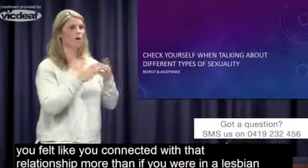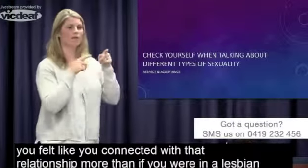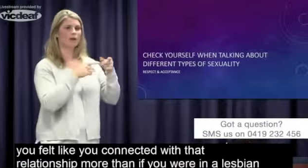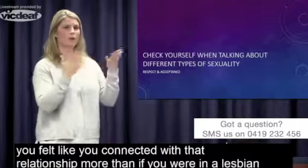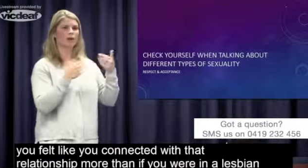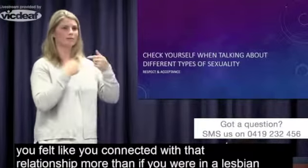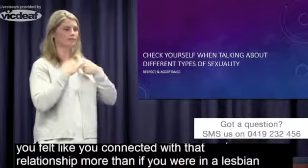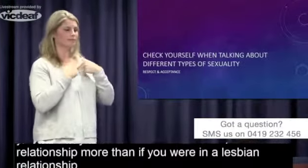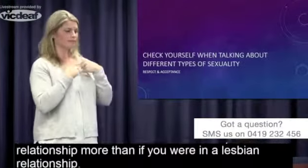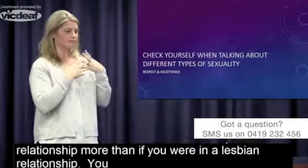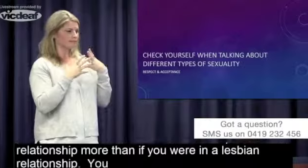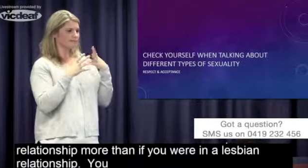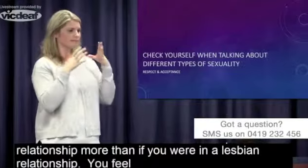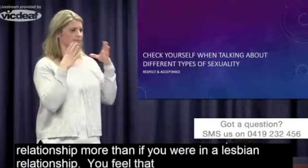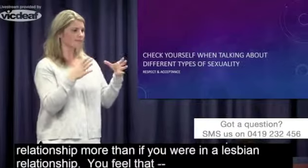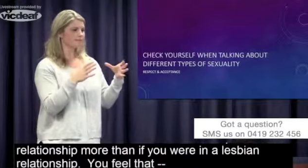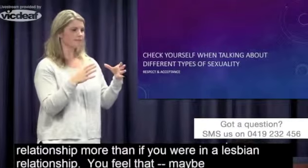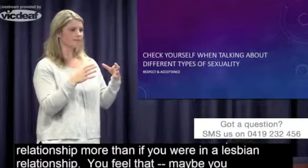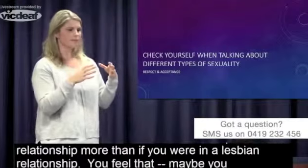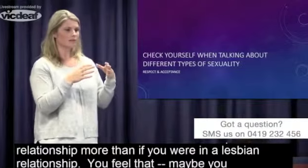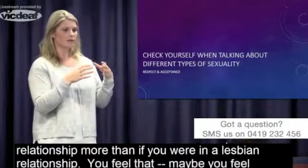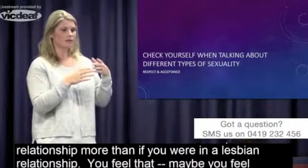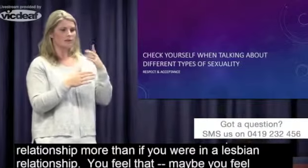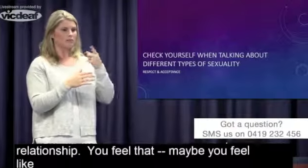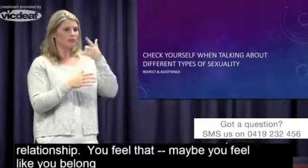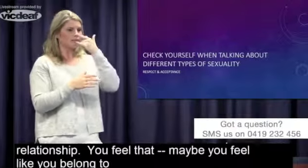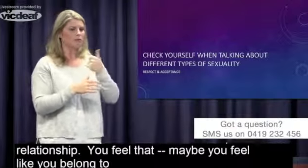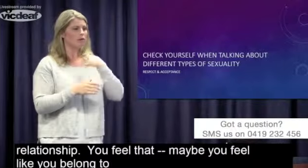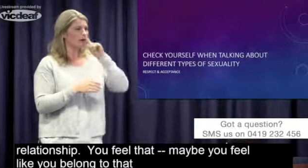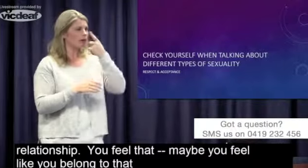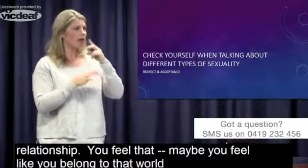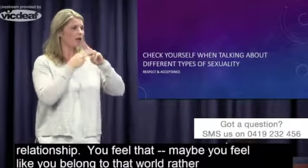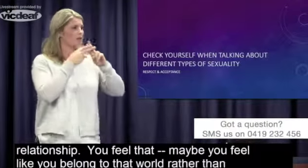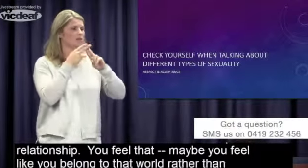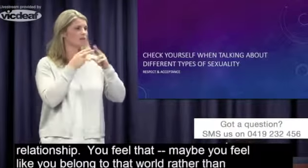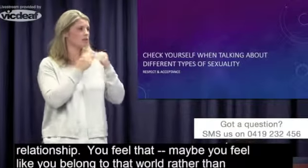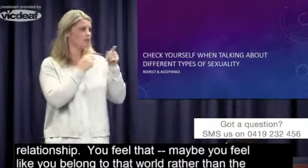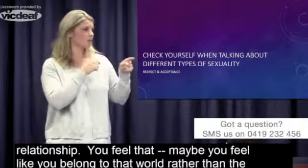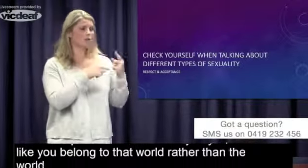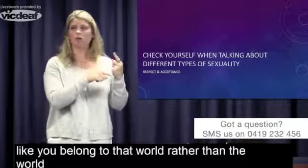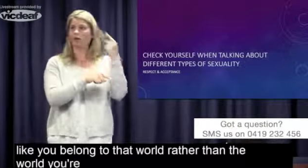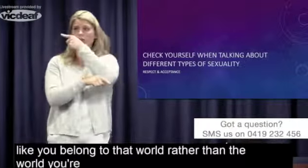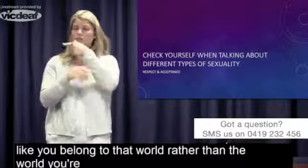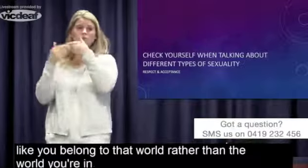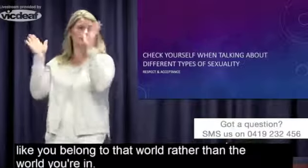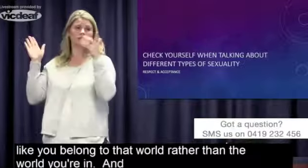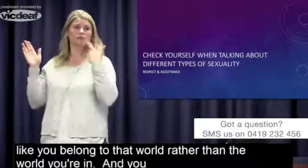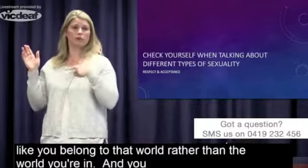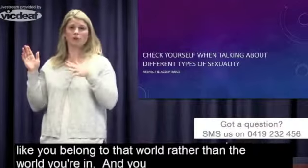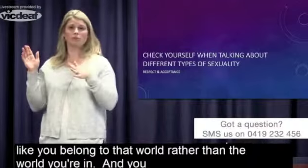maybe you feel like you belong to that world rather than the world you're in. And you feel like, oh, I can't behave like that